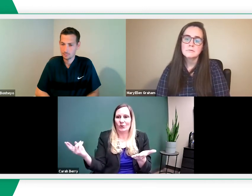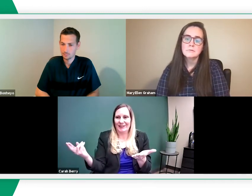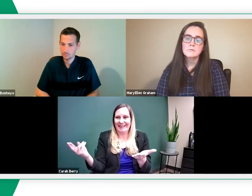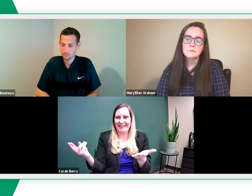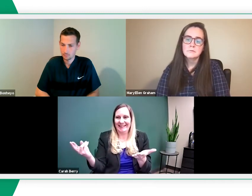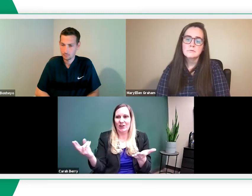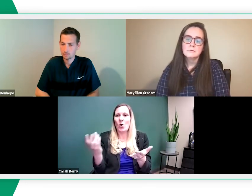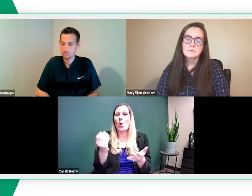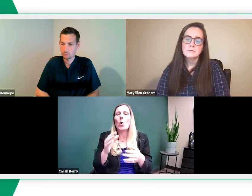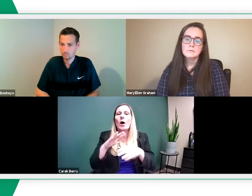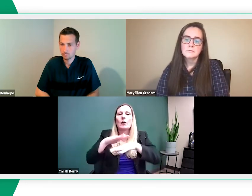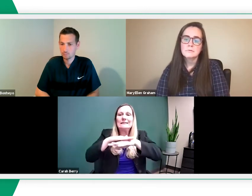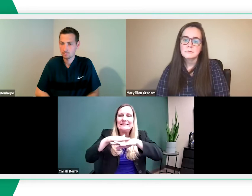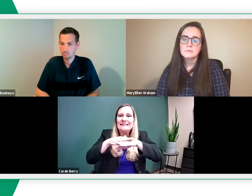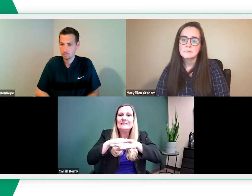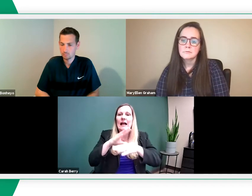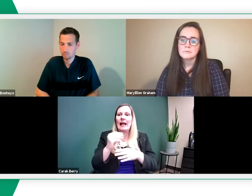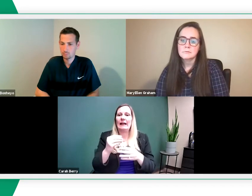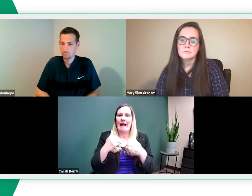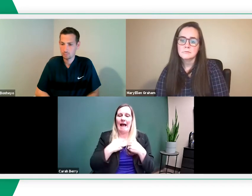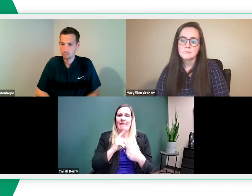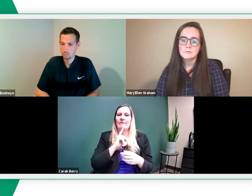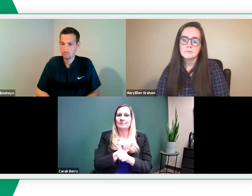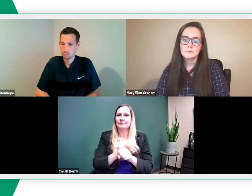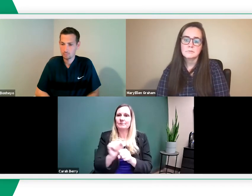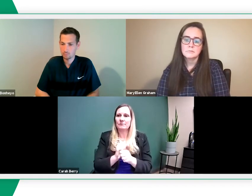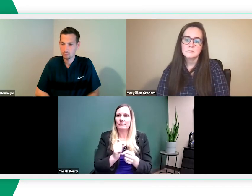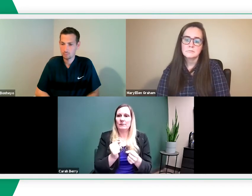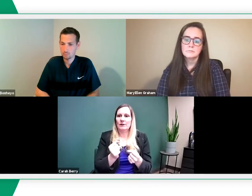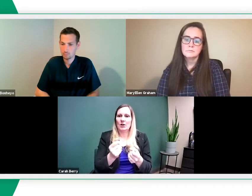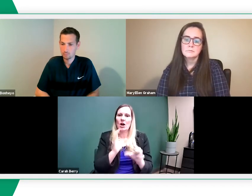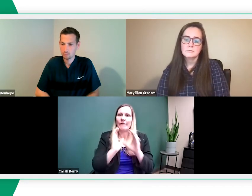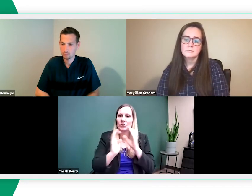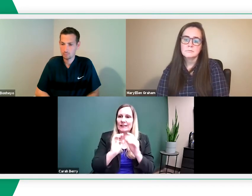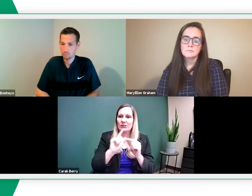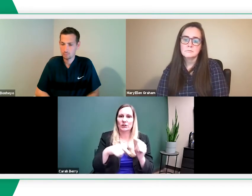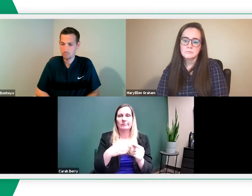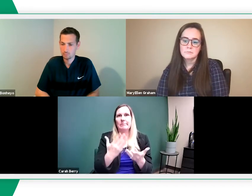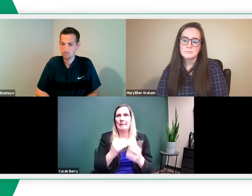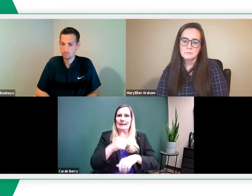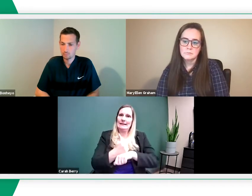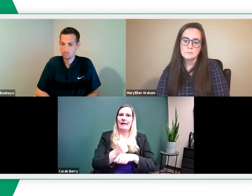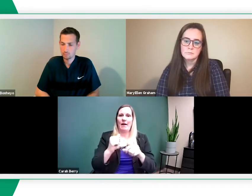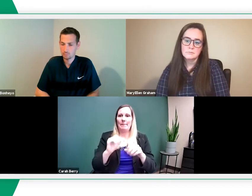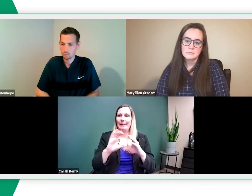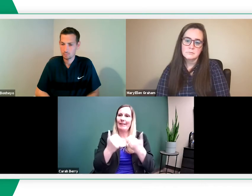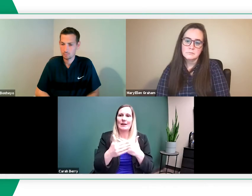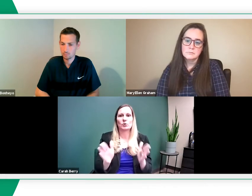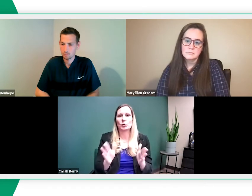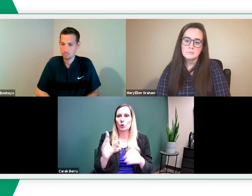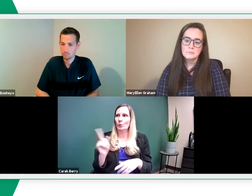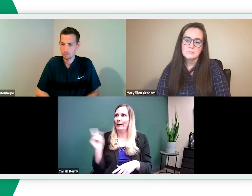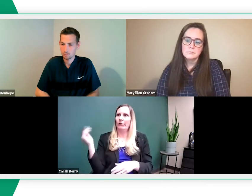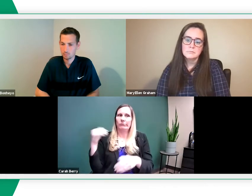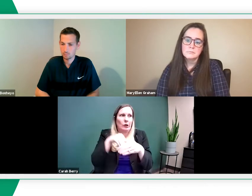you need to be able to provide those resources, not in depth, but at least superficially, so they can have a working